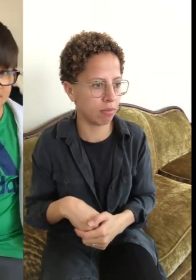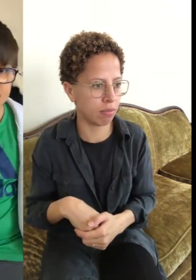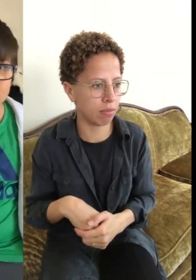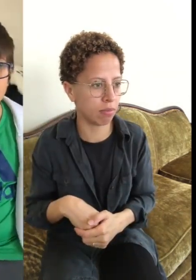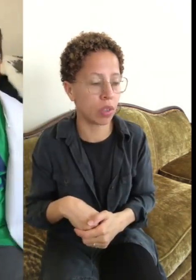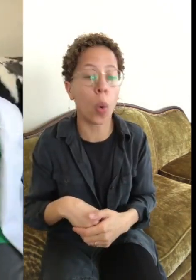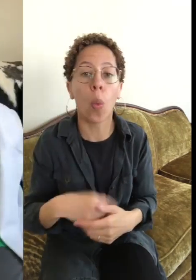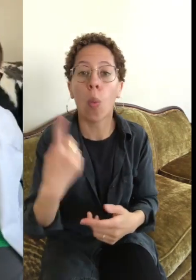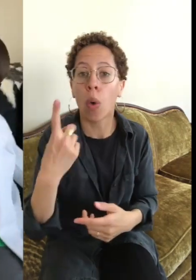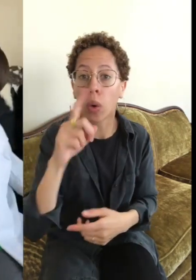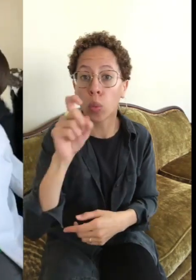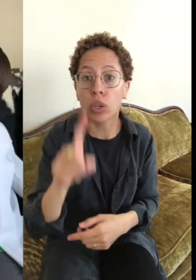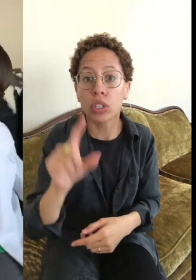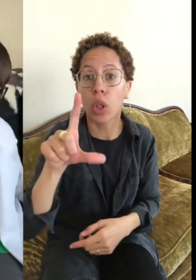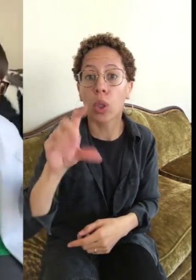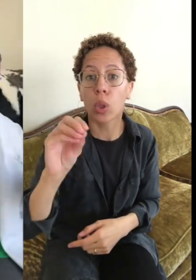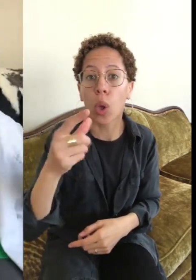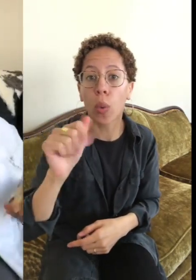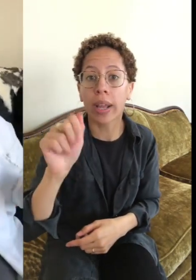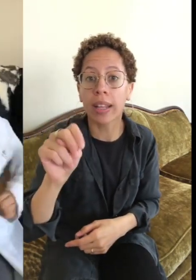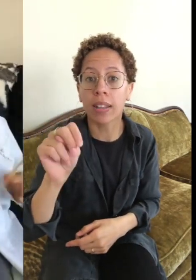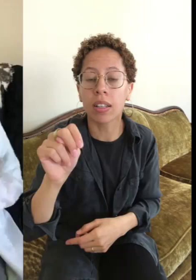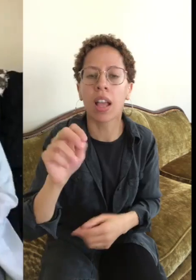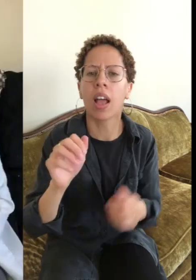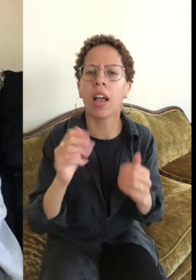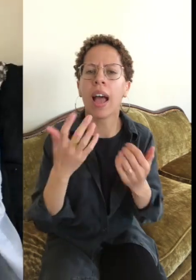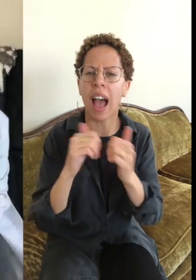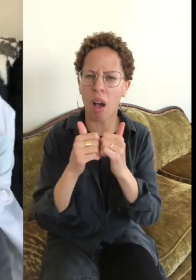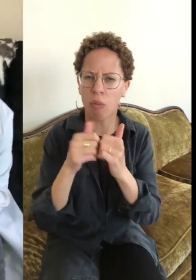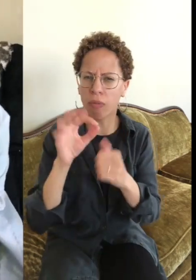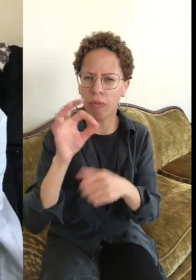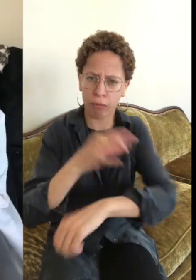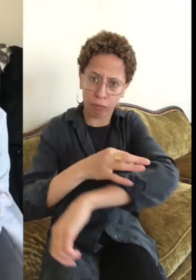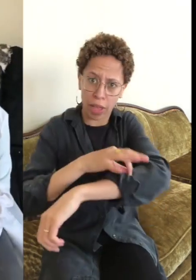Oh, Logan has a question. How do feathers help eagles fly?